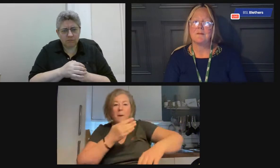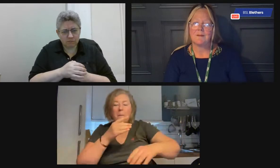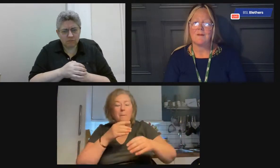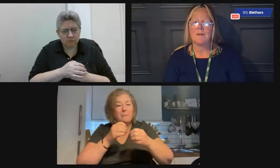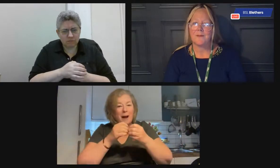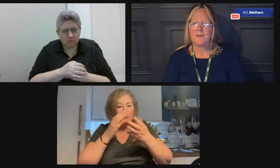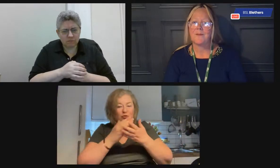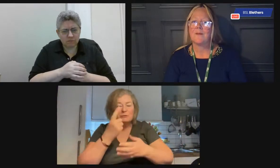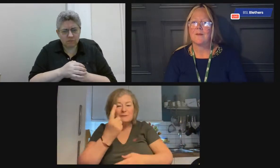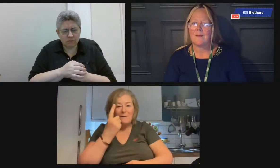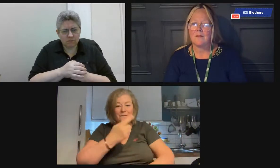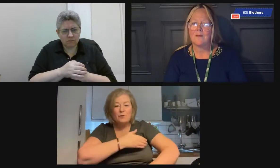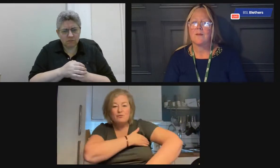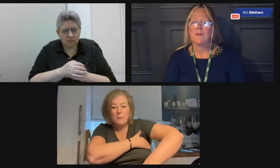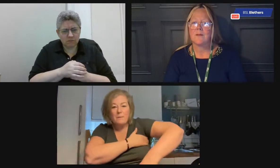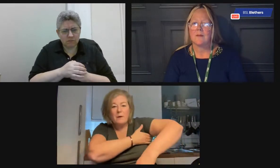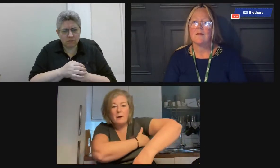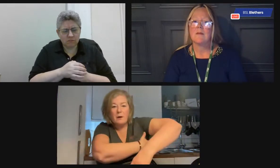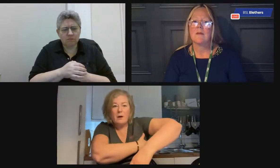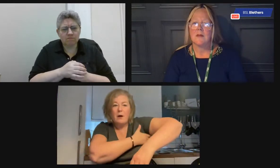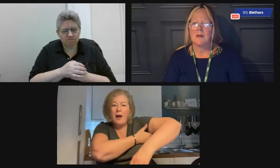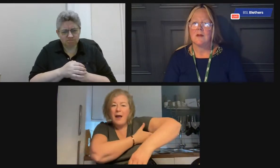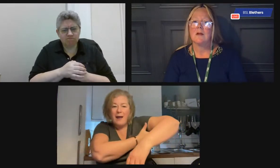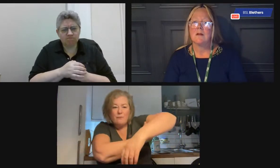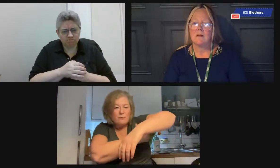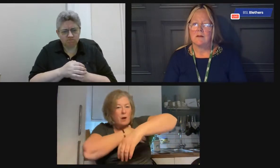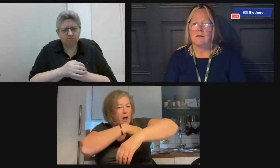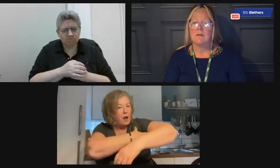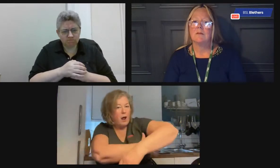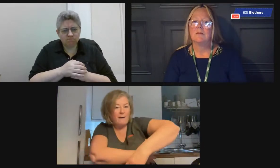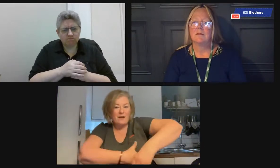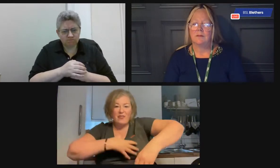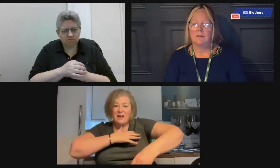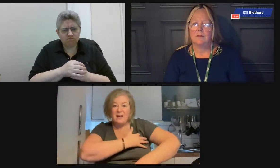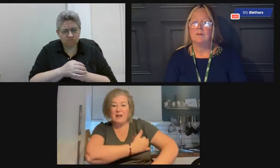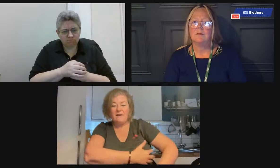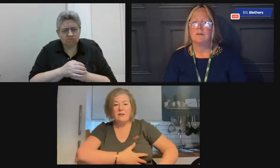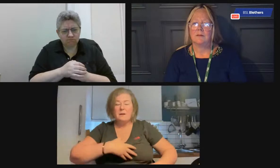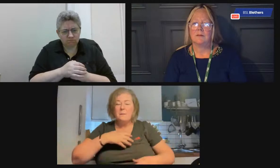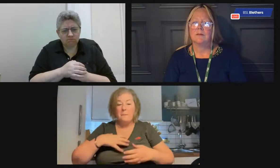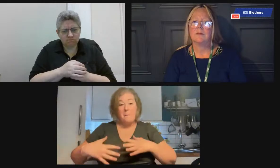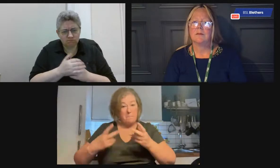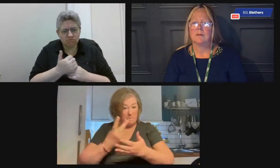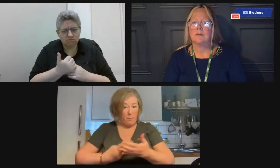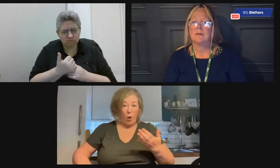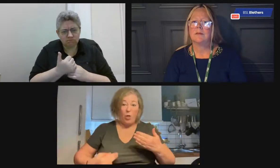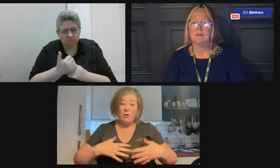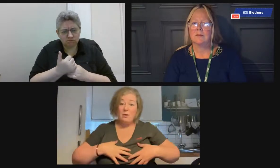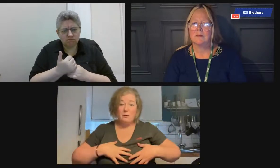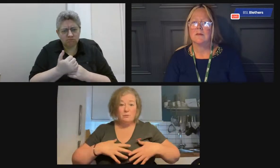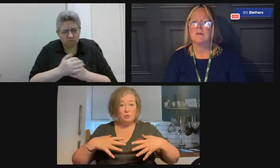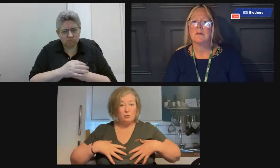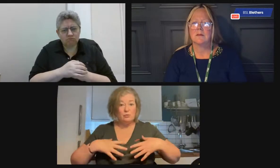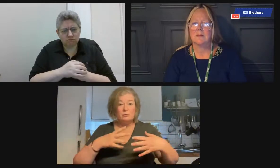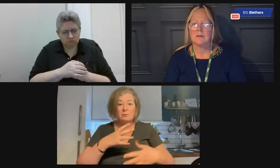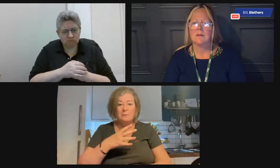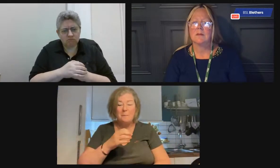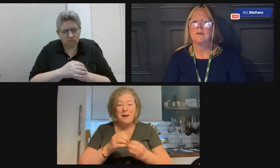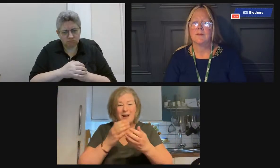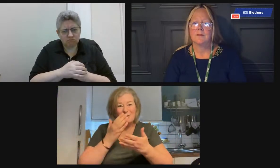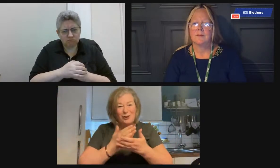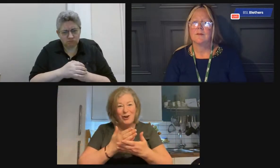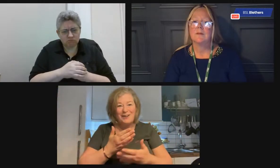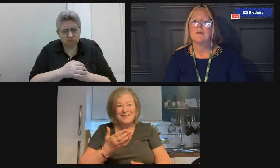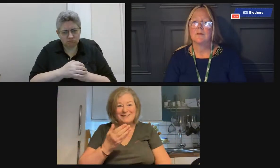in for a shower and you're using soap, please actually under your oxters and around your breasts, both